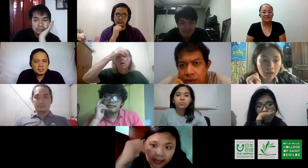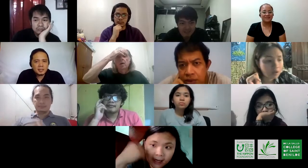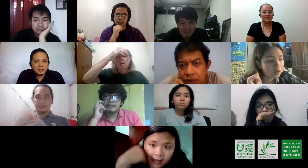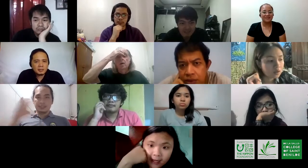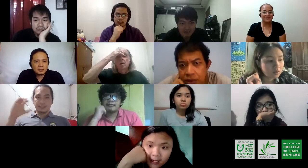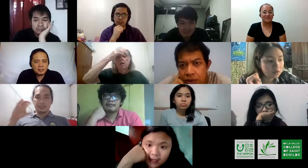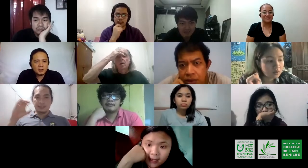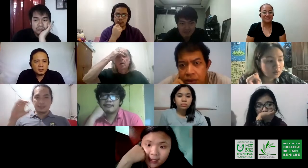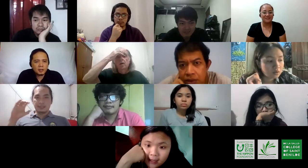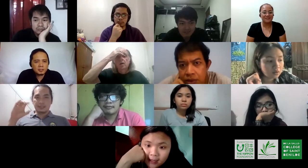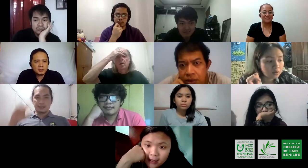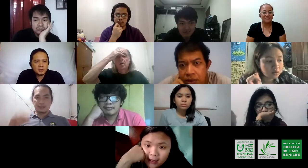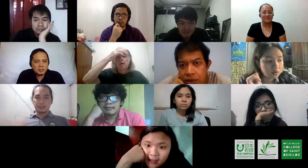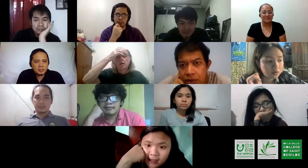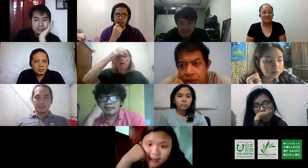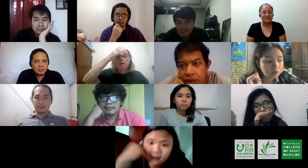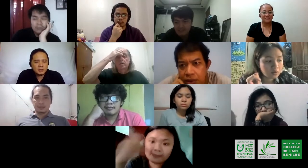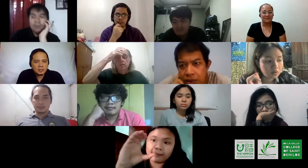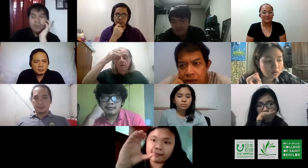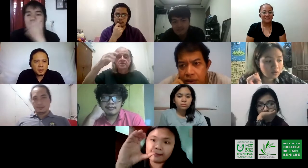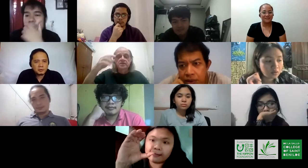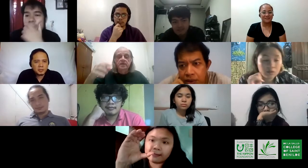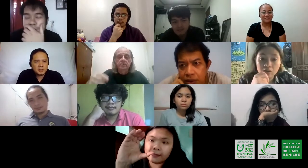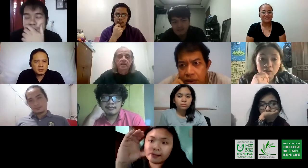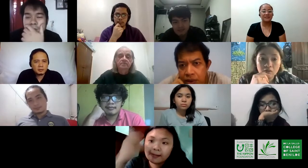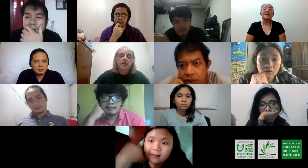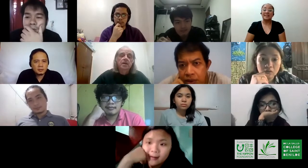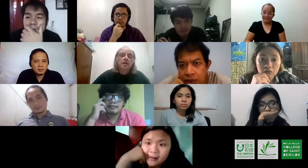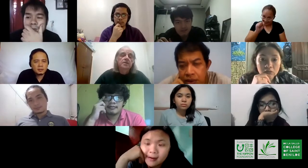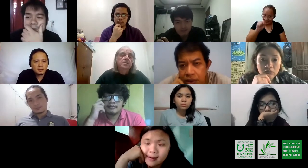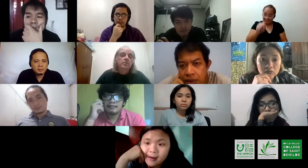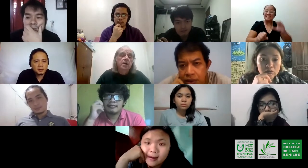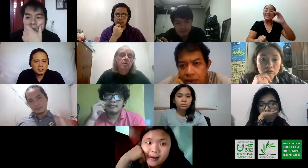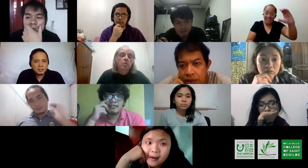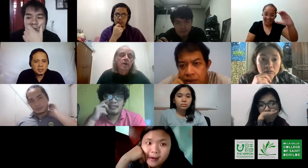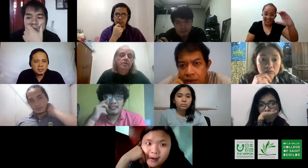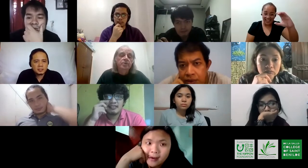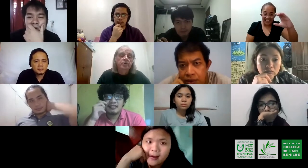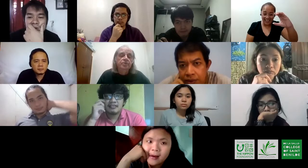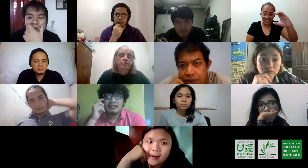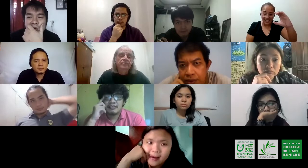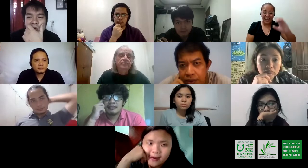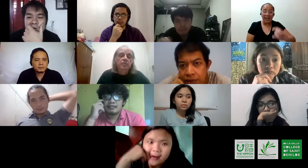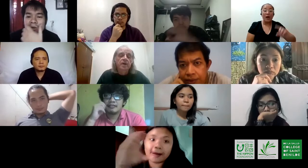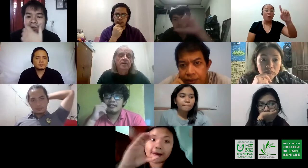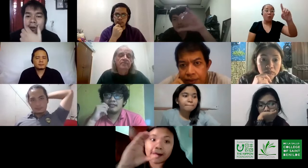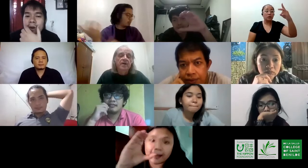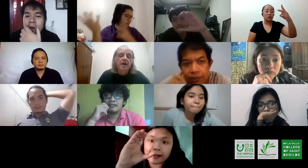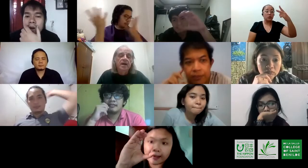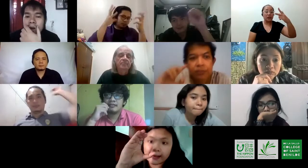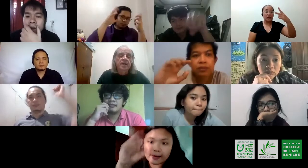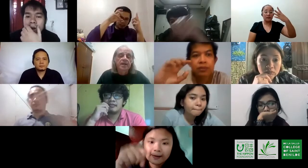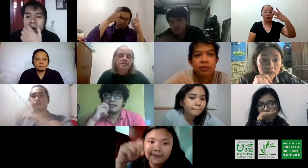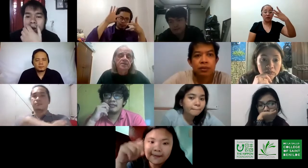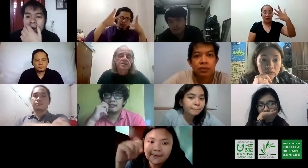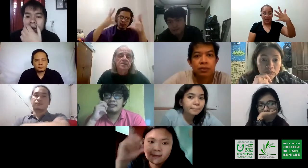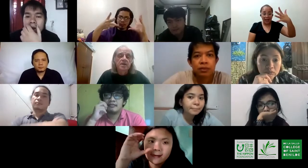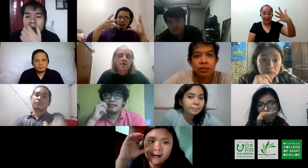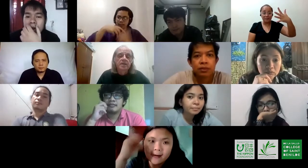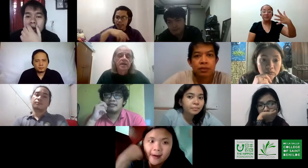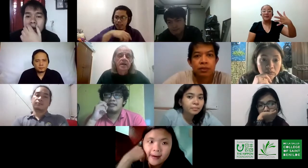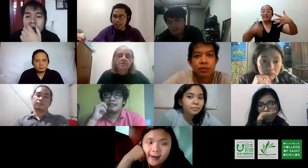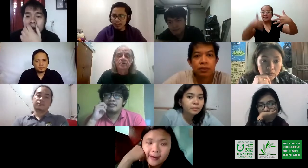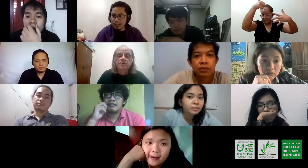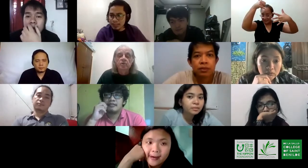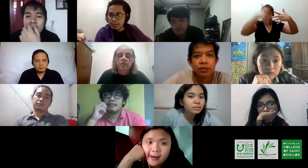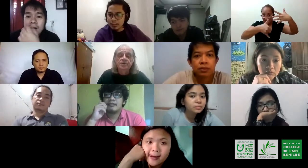it's C. It's all. They're all C. They're all Patrick is C, saying. right? So Patrick is number saying 1, 2, 3, 4, and 5 places.